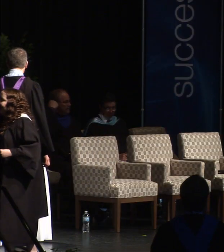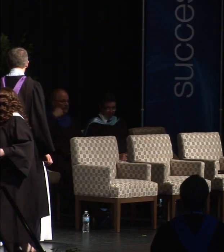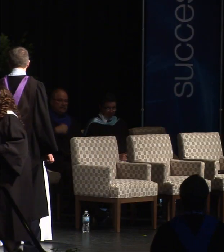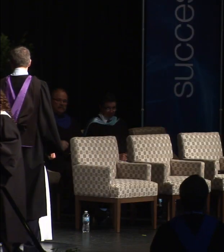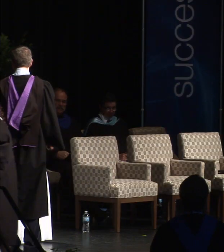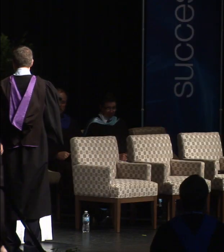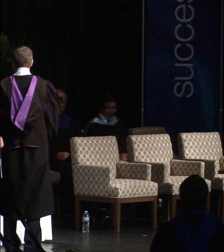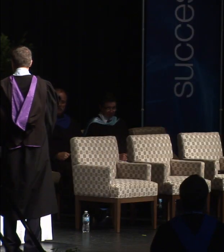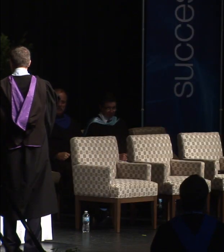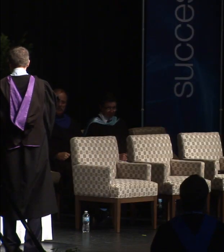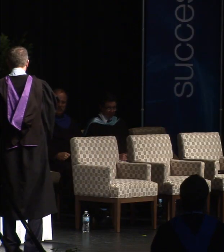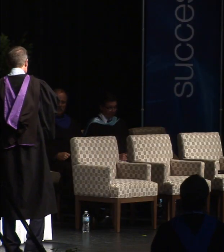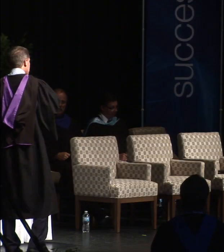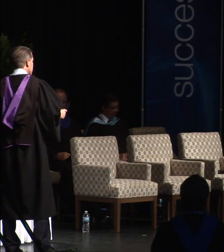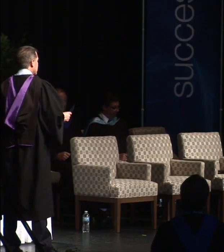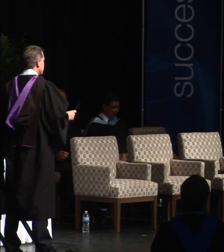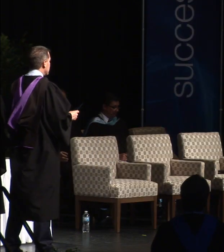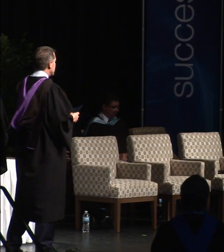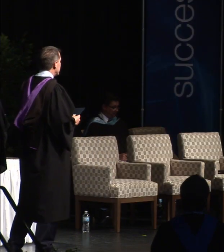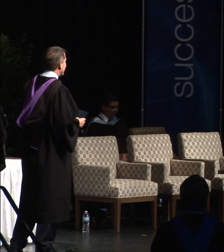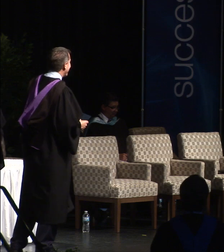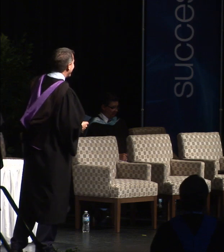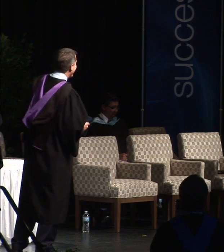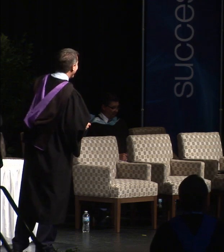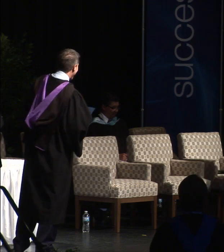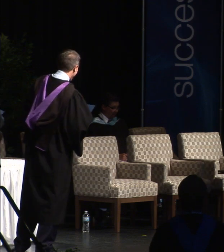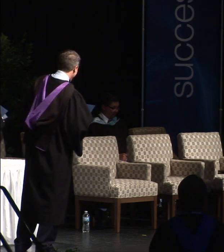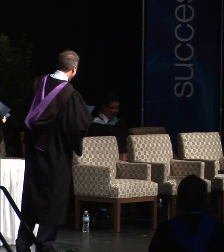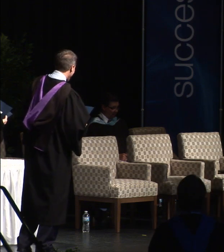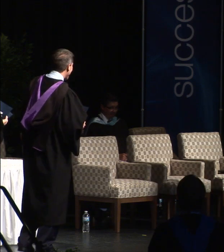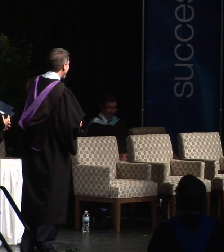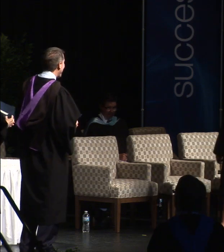Lori Ann Kane, honors.